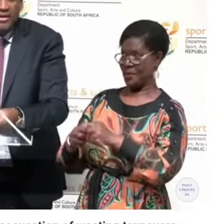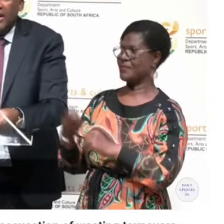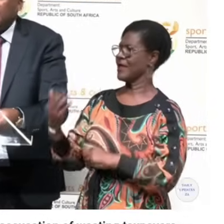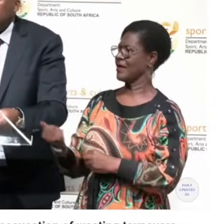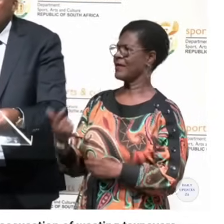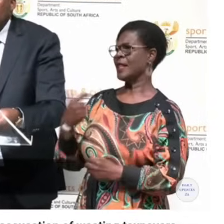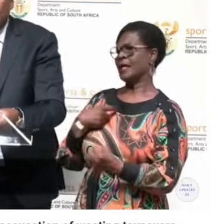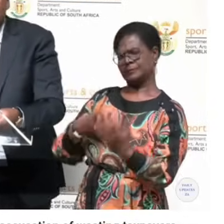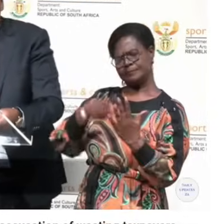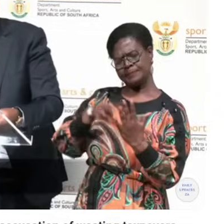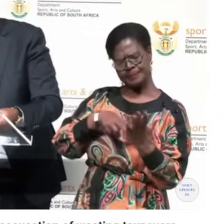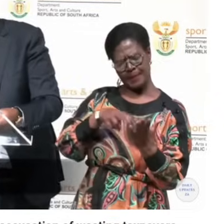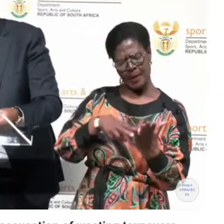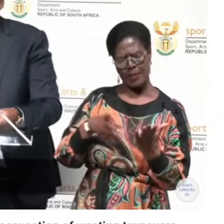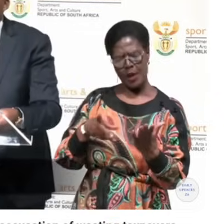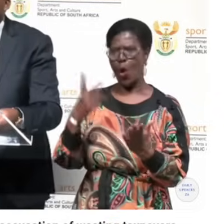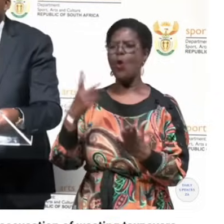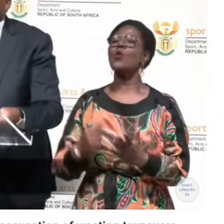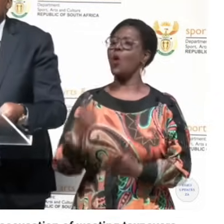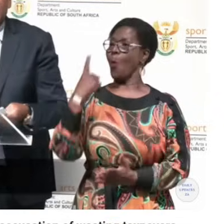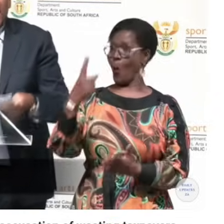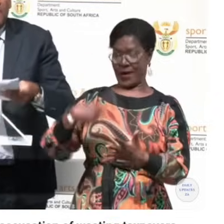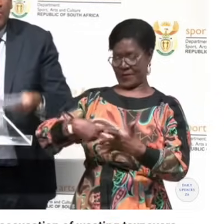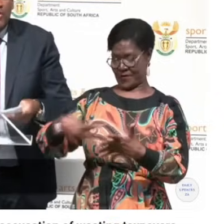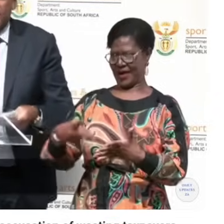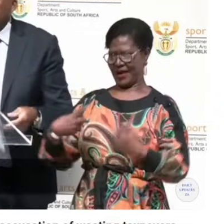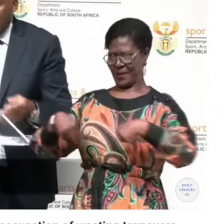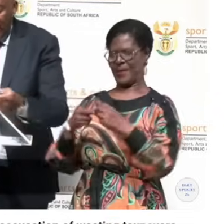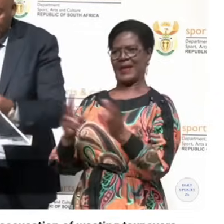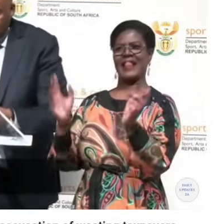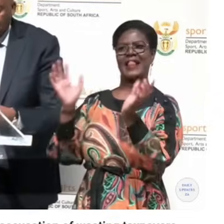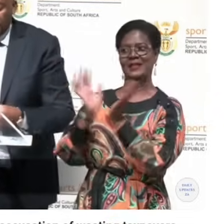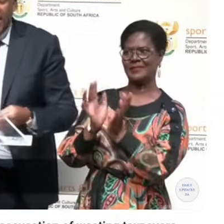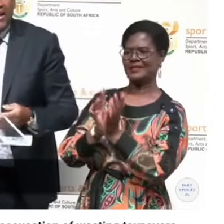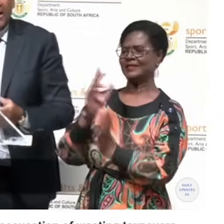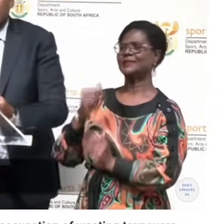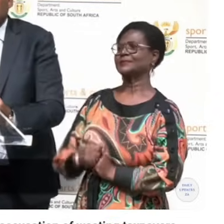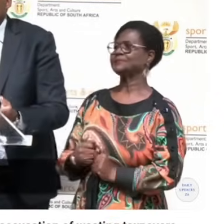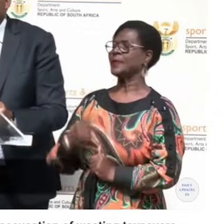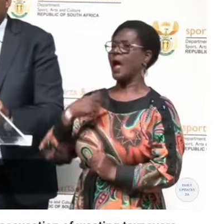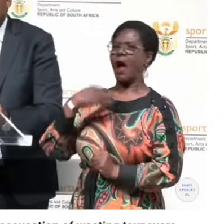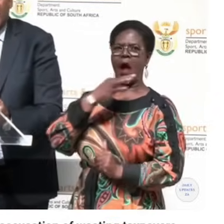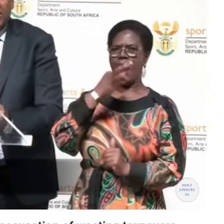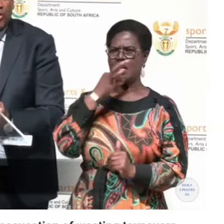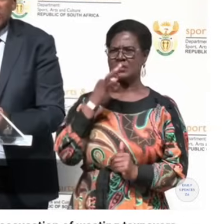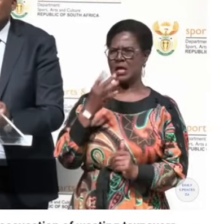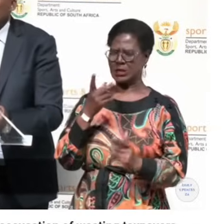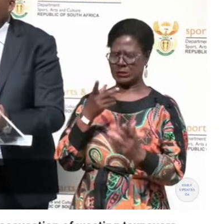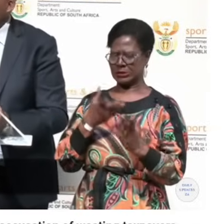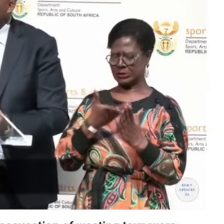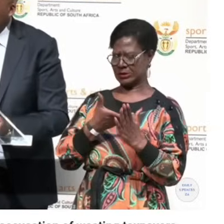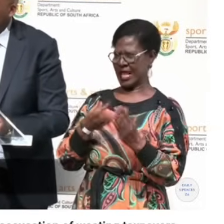deal, I said to them, we will meet in 1 week. They came in 1 week. I said to them, there's something I